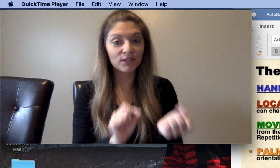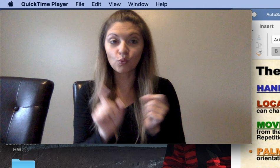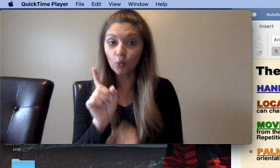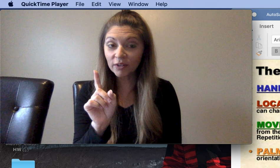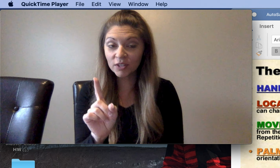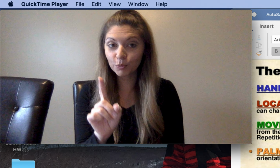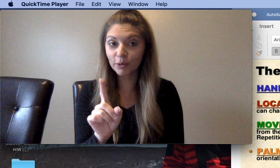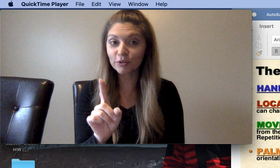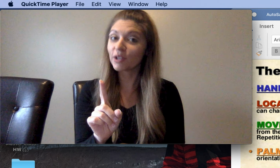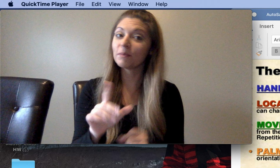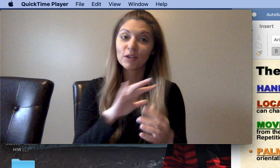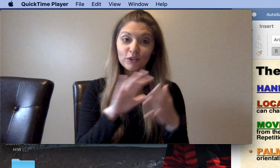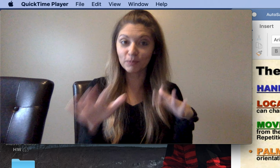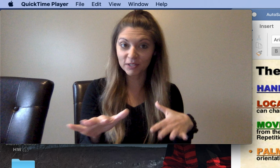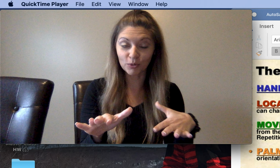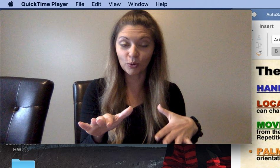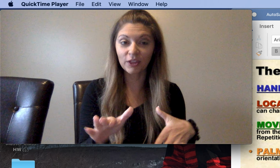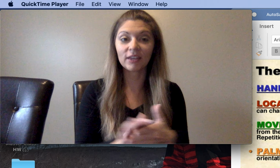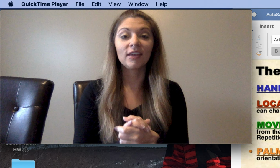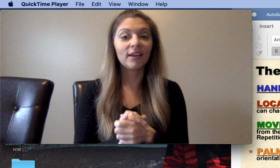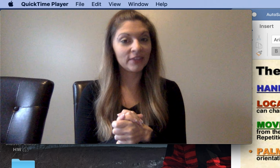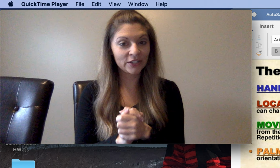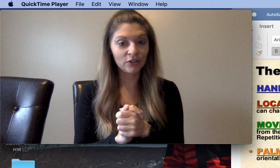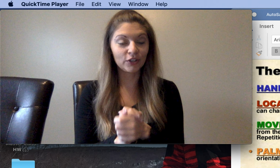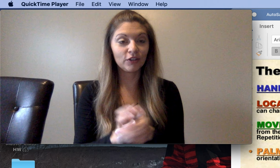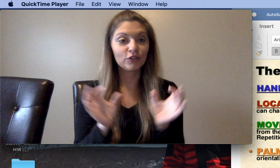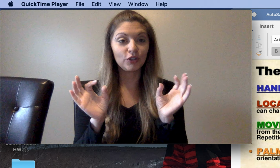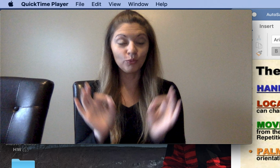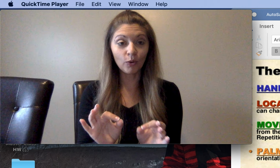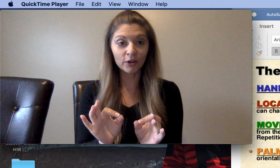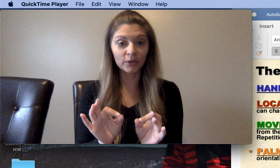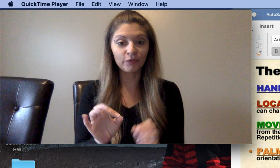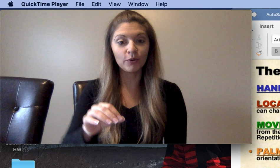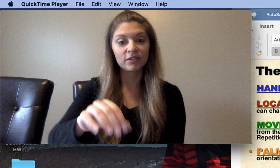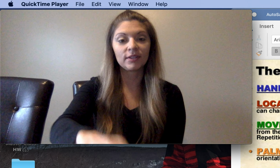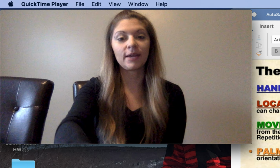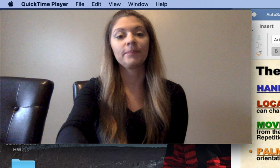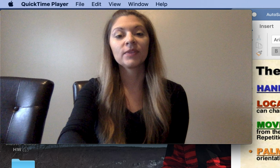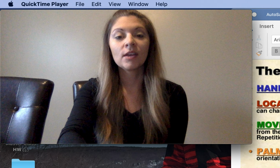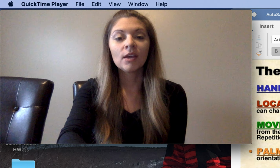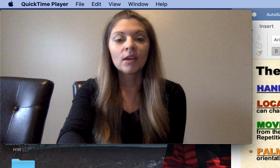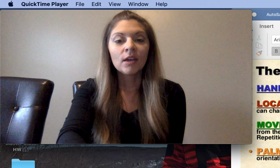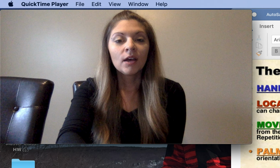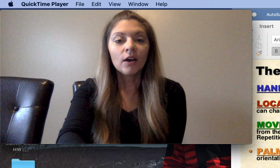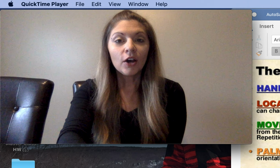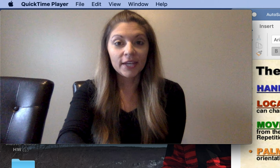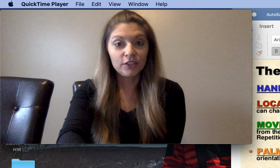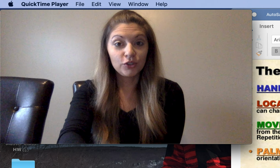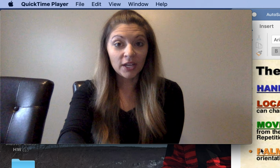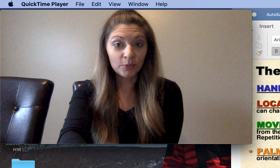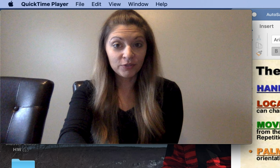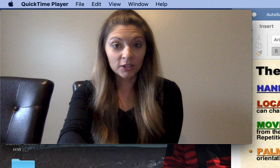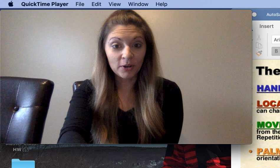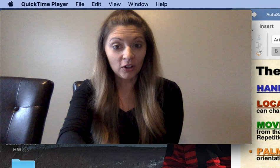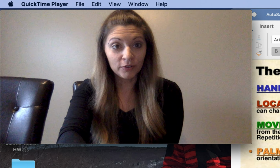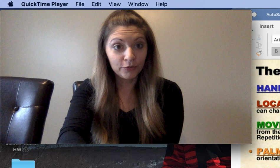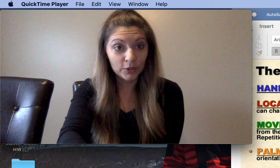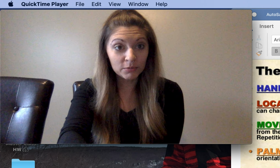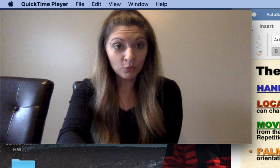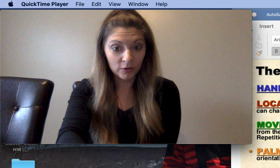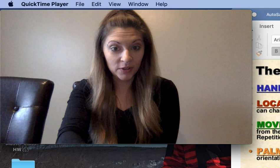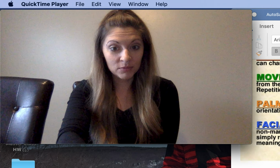you mess one of these parameters up, you mess up the whole thing. And that's not good. So you want to really focus on that. Okay, so now that we've talked about all